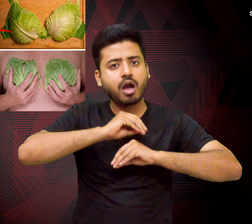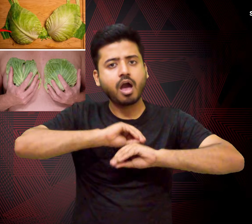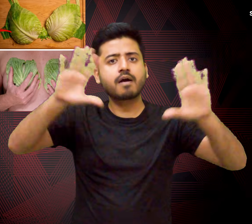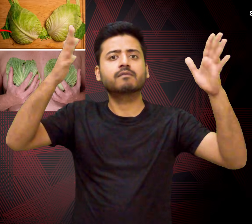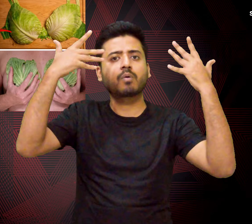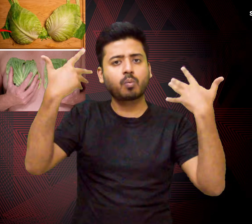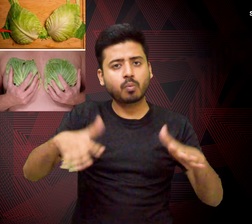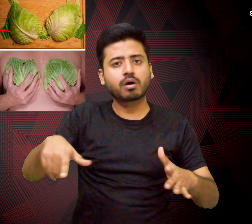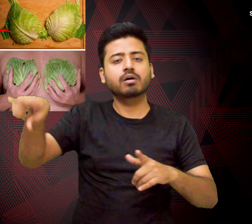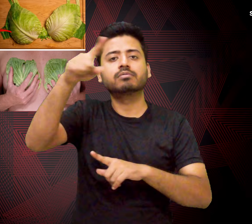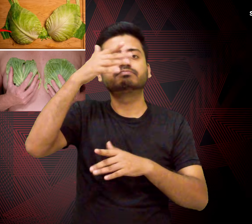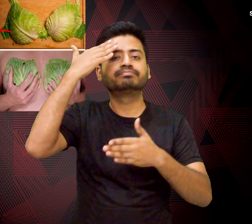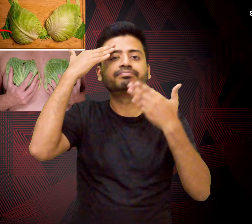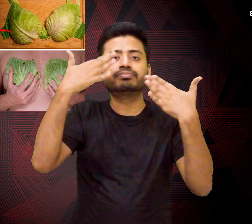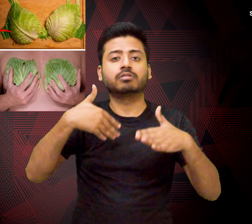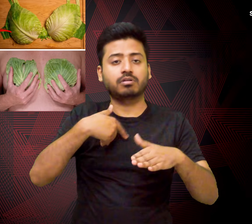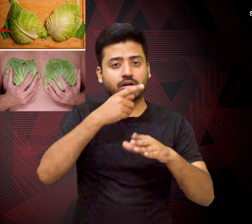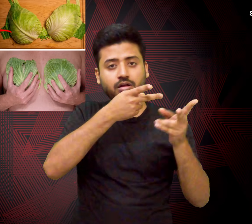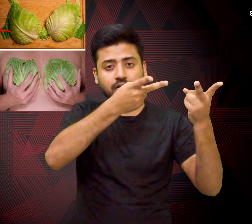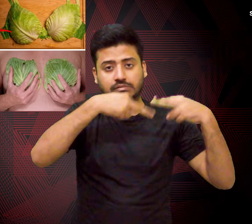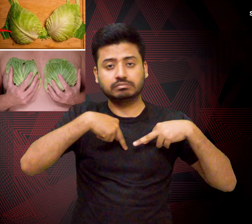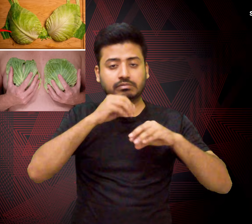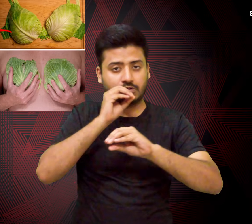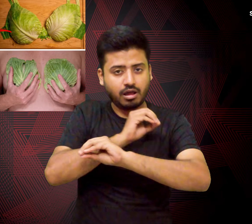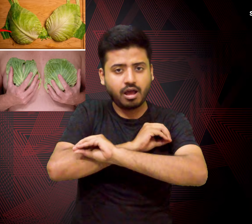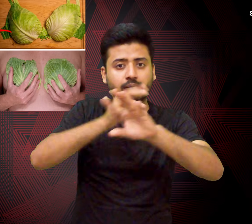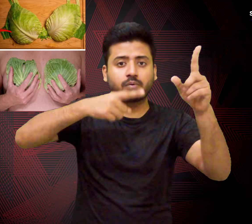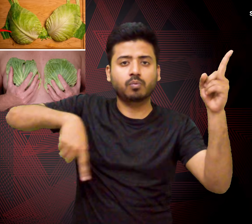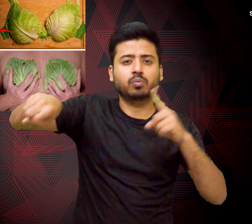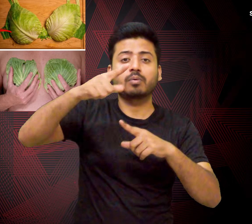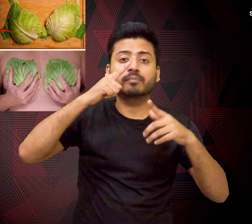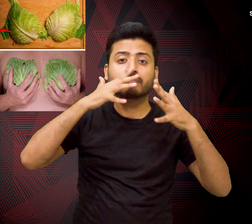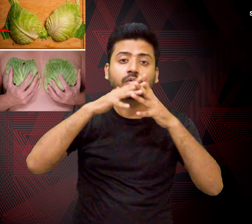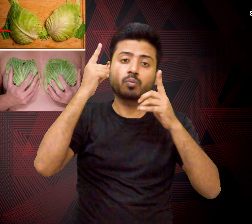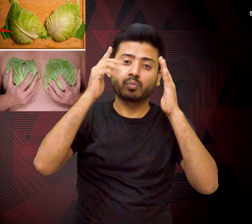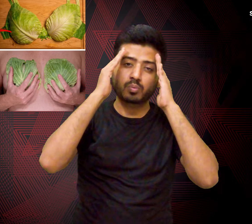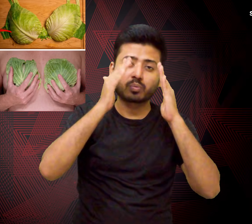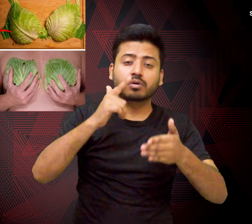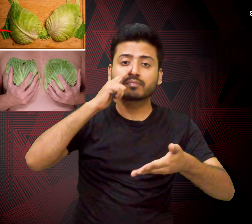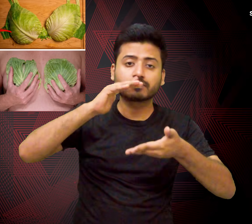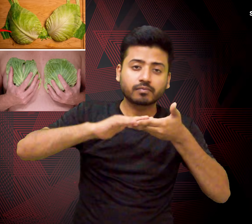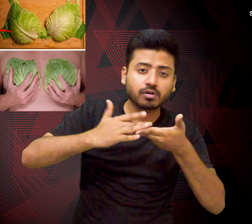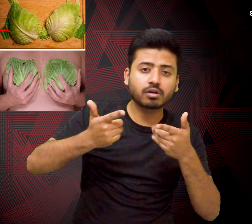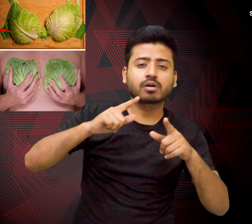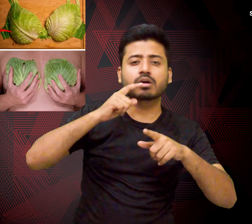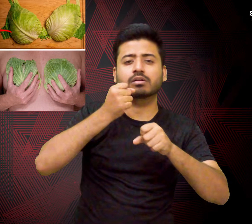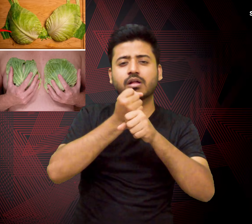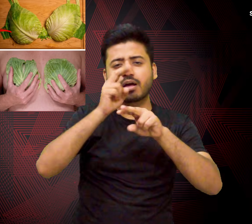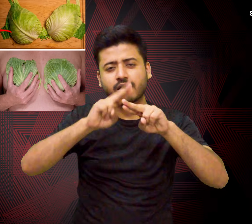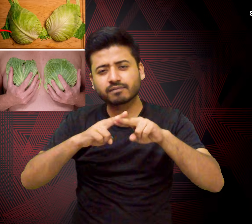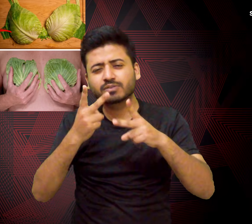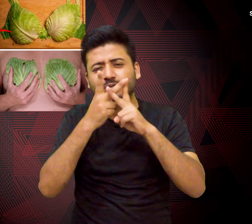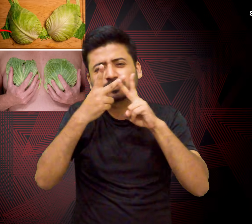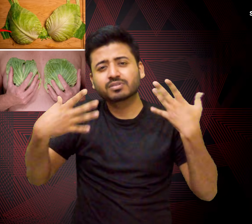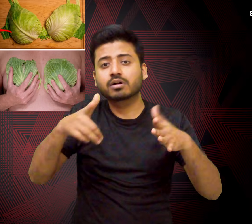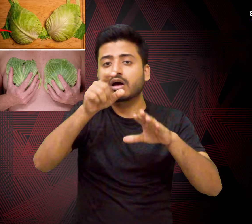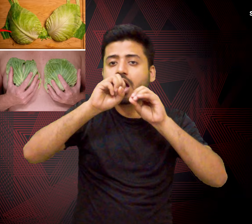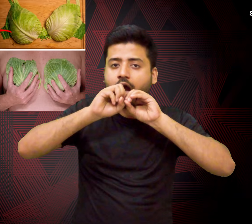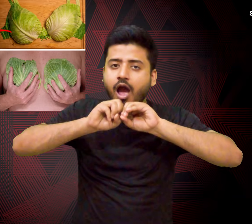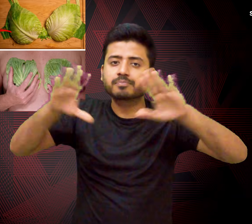allow the body to reabsorb trapped fluids. Assists with weaning. For women wanting to dry up their milk supply, frequent and prolonged